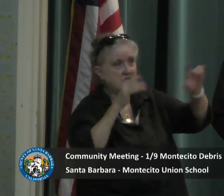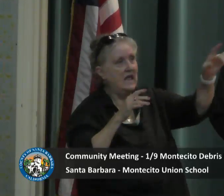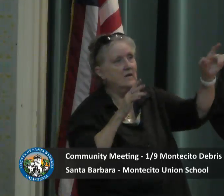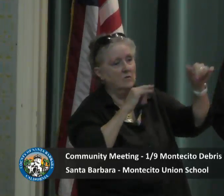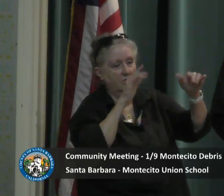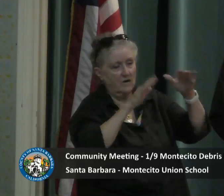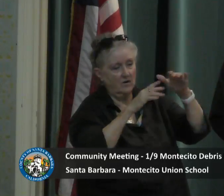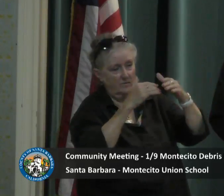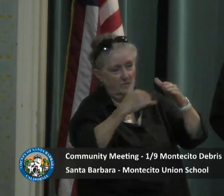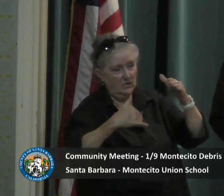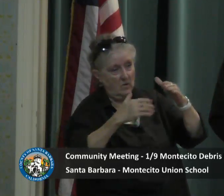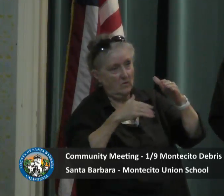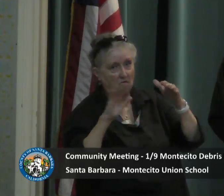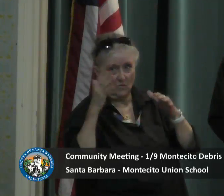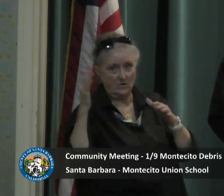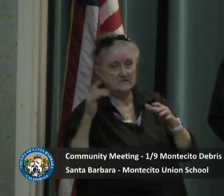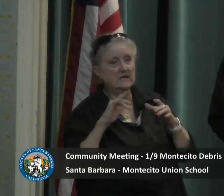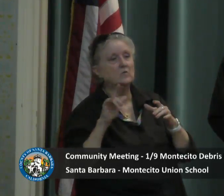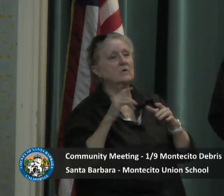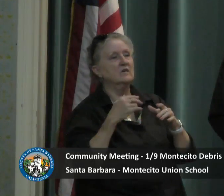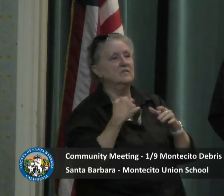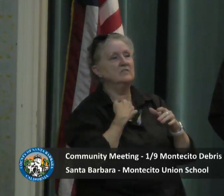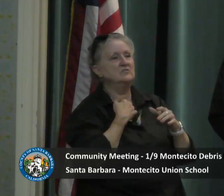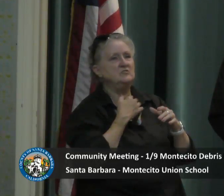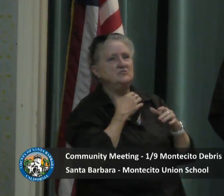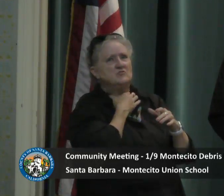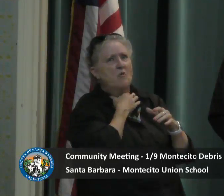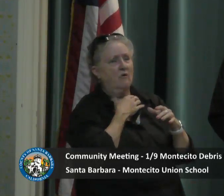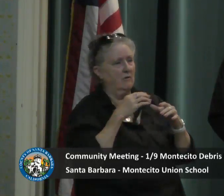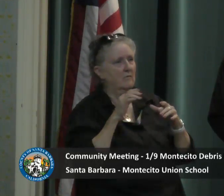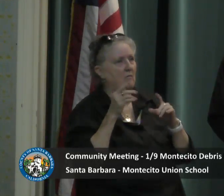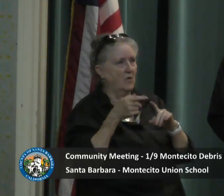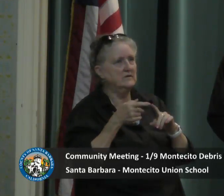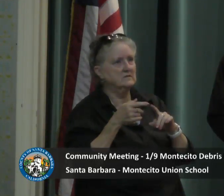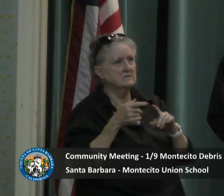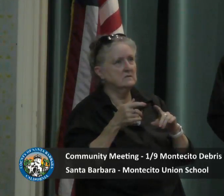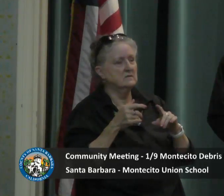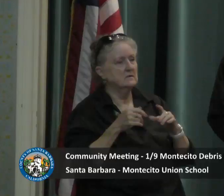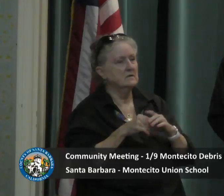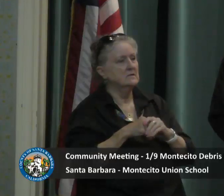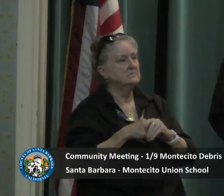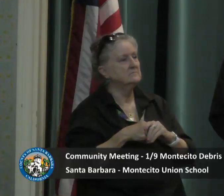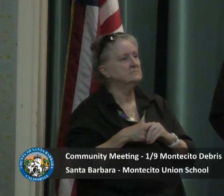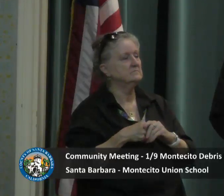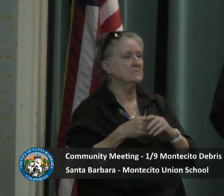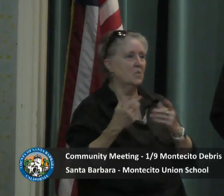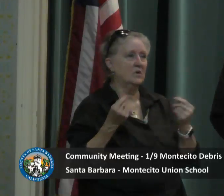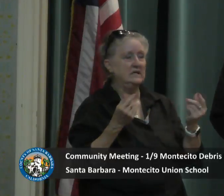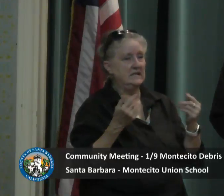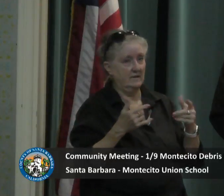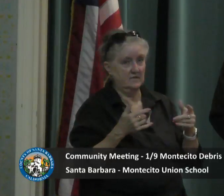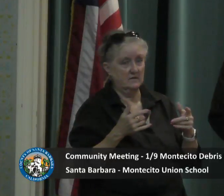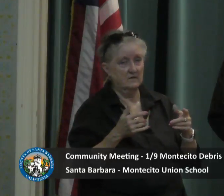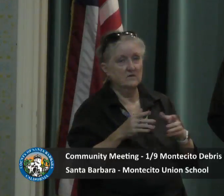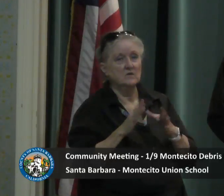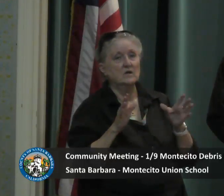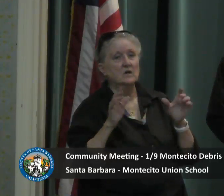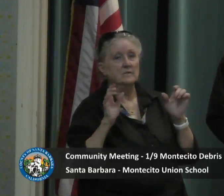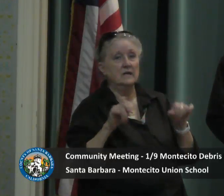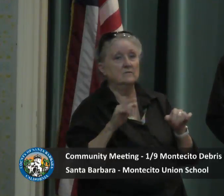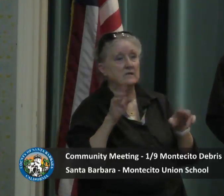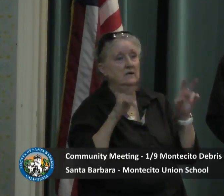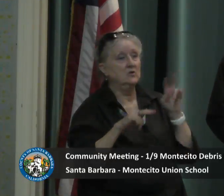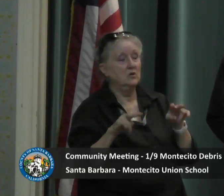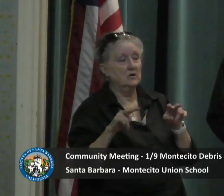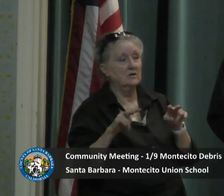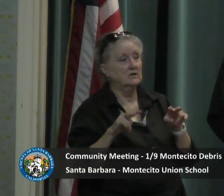then where are the choke points and what can be done in those. And so in general, you'll be able to take a look at that